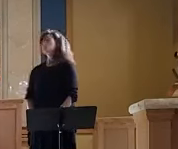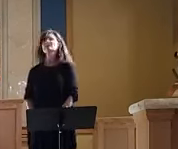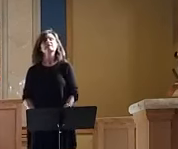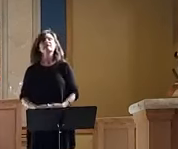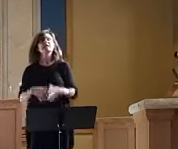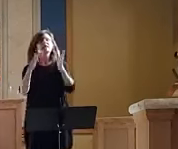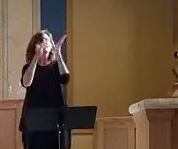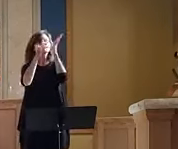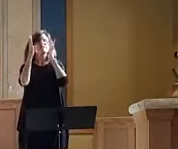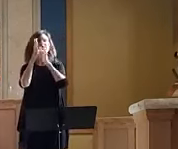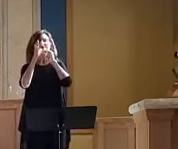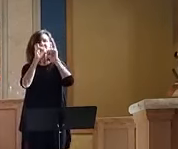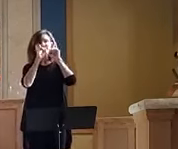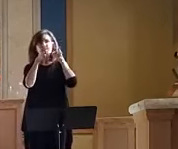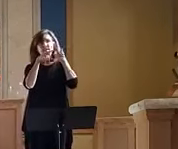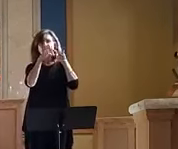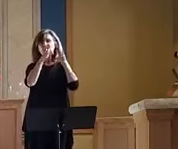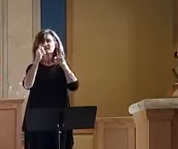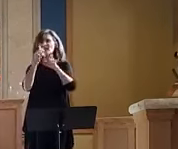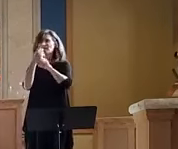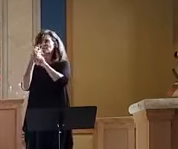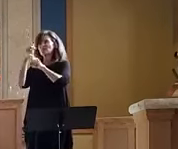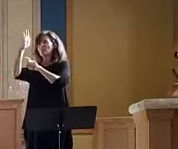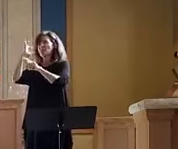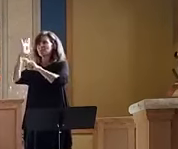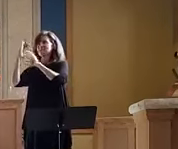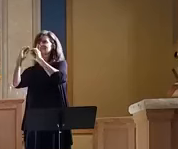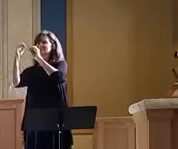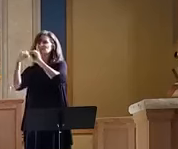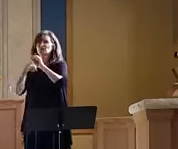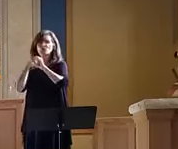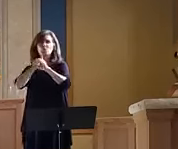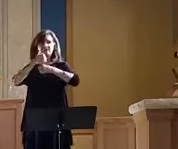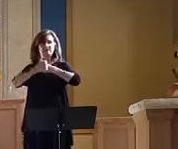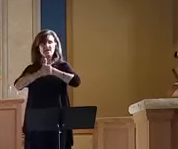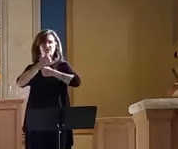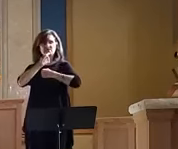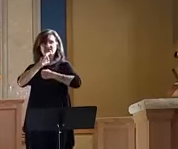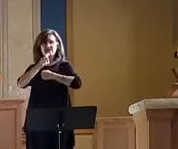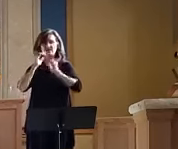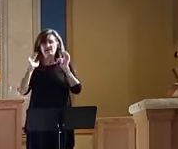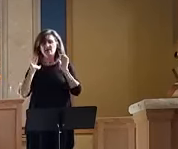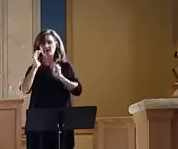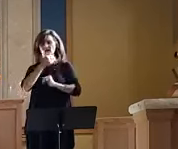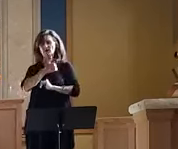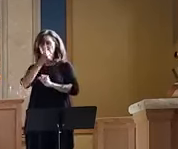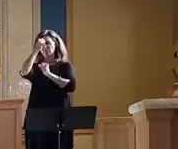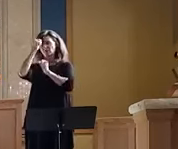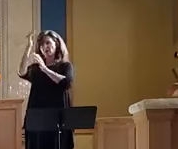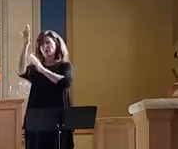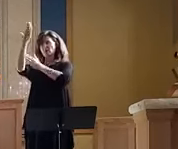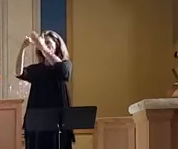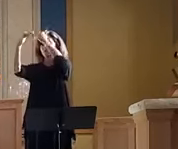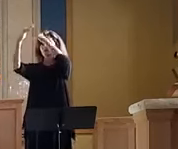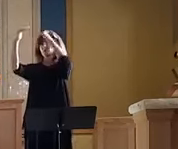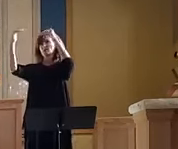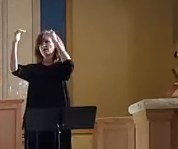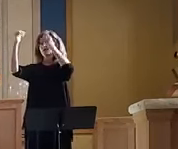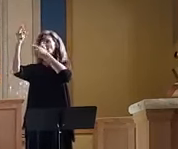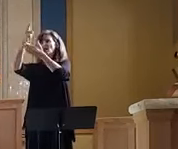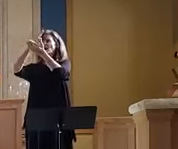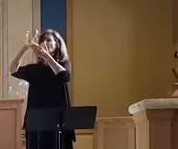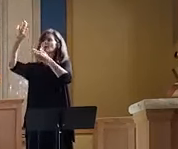At the Savior's command, informed by divine teaching, we dare to say, Our Father, who art in